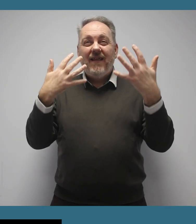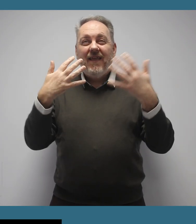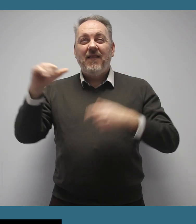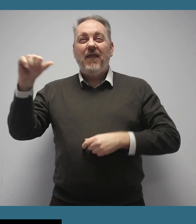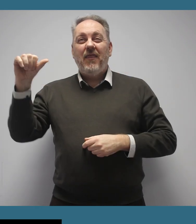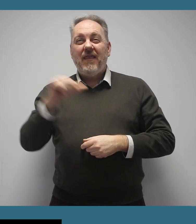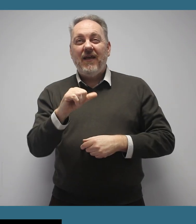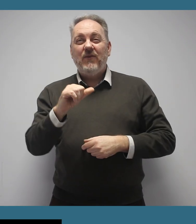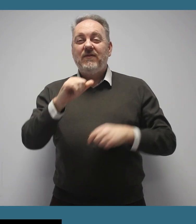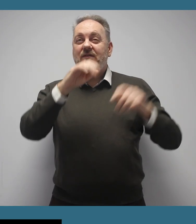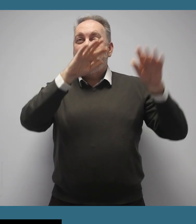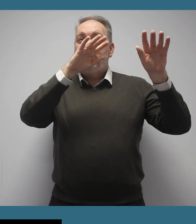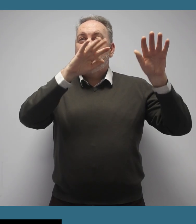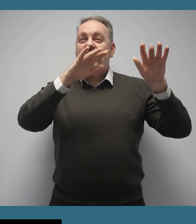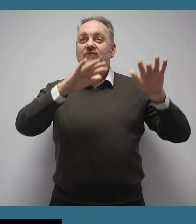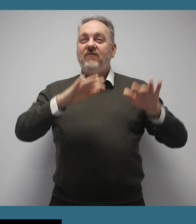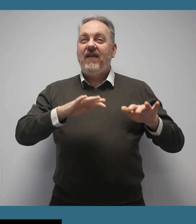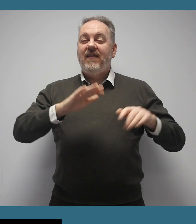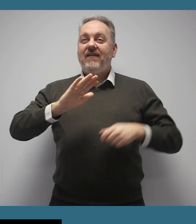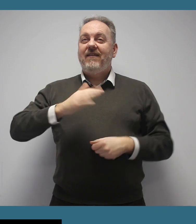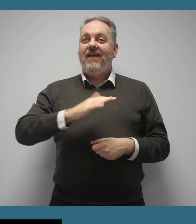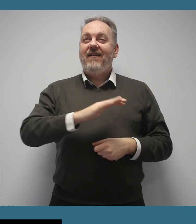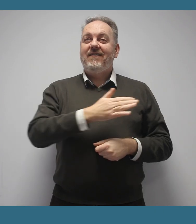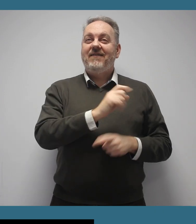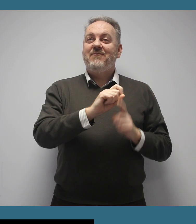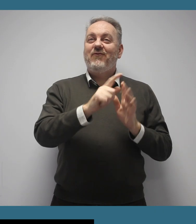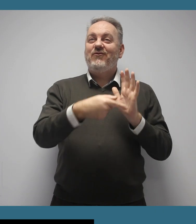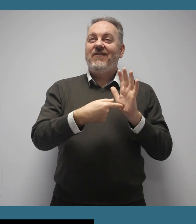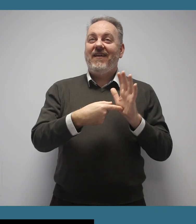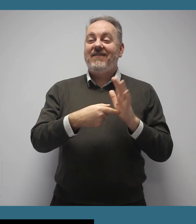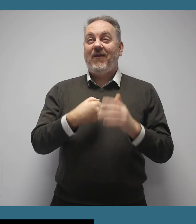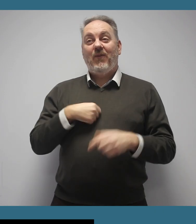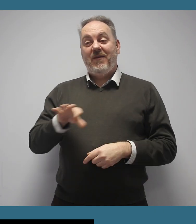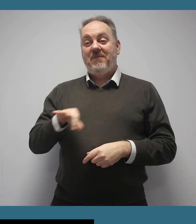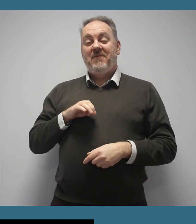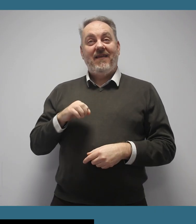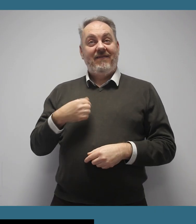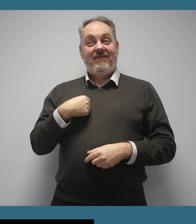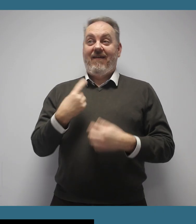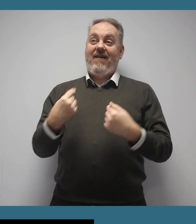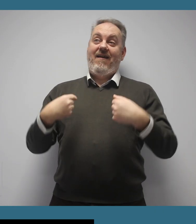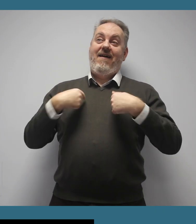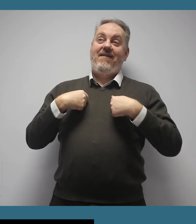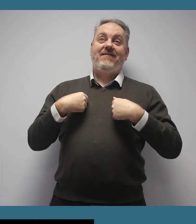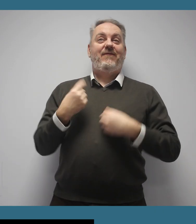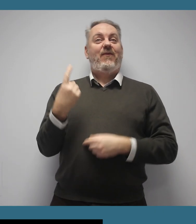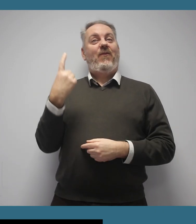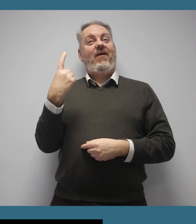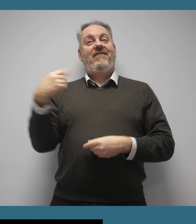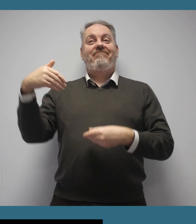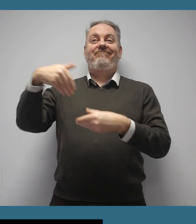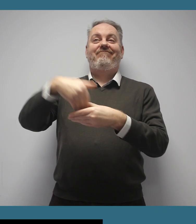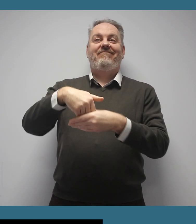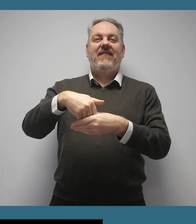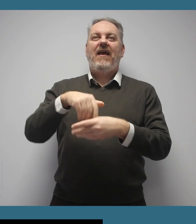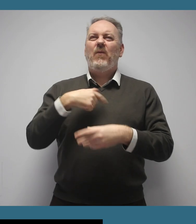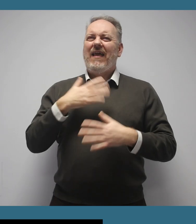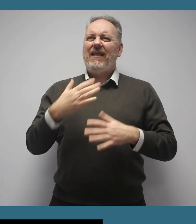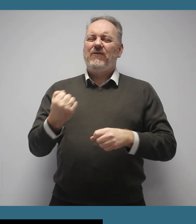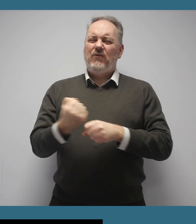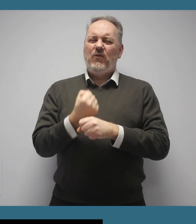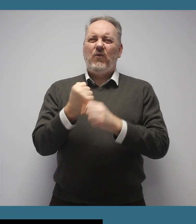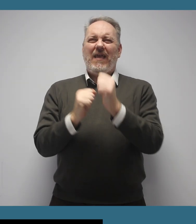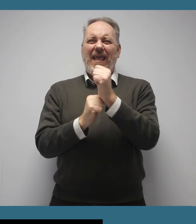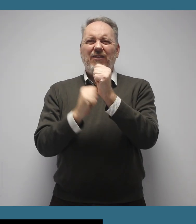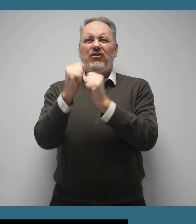were one of the model projects for it. And it just kind of consisted of a lot of heavy engineering work, so